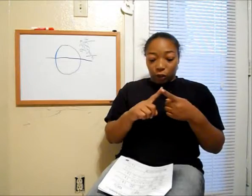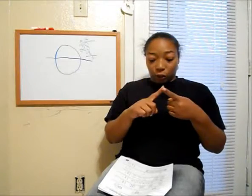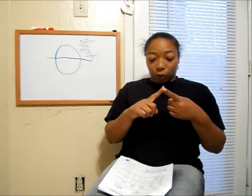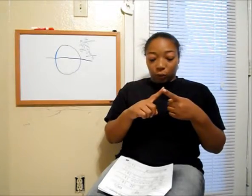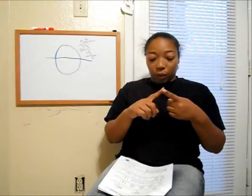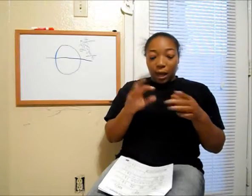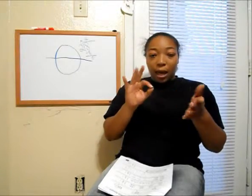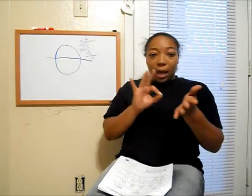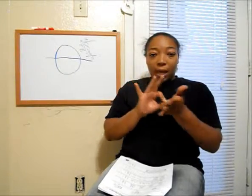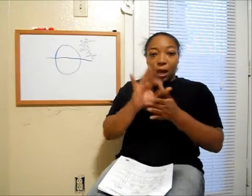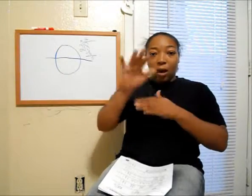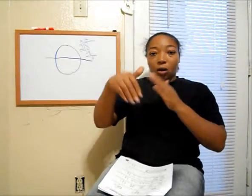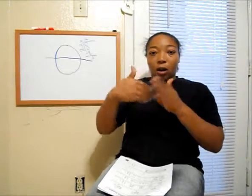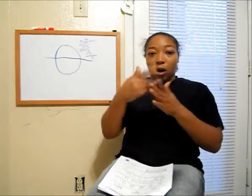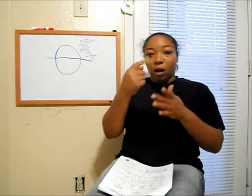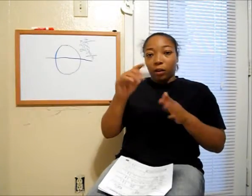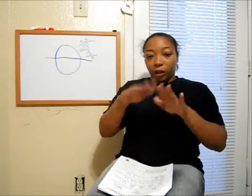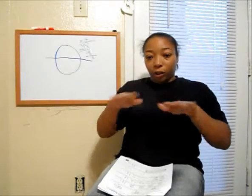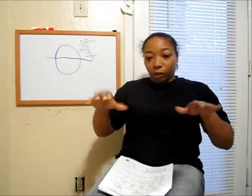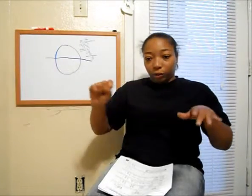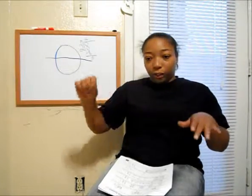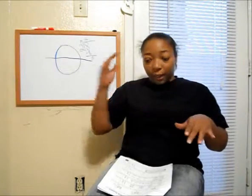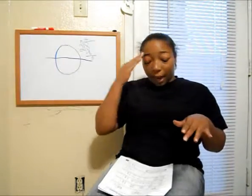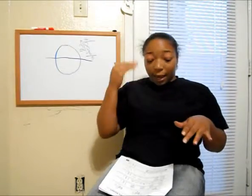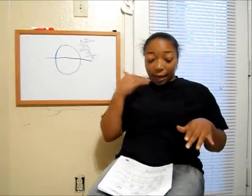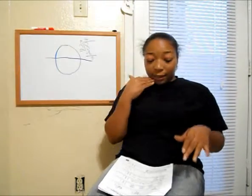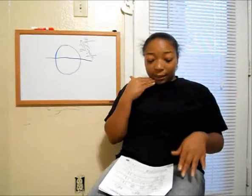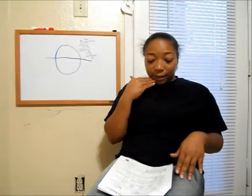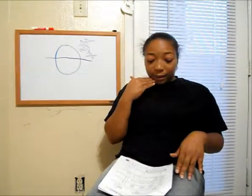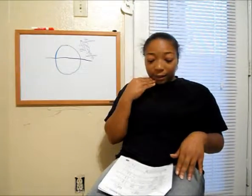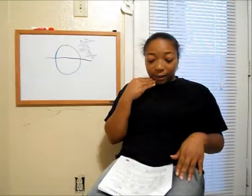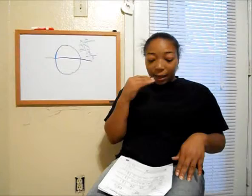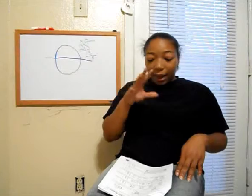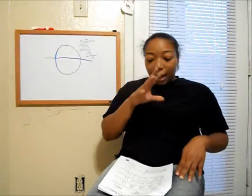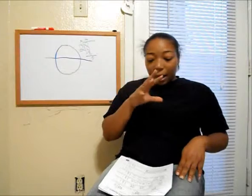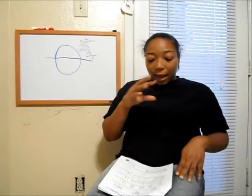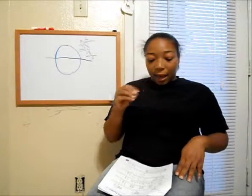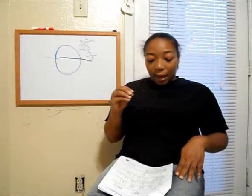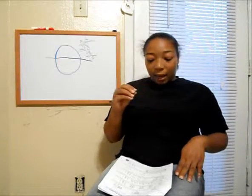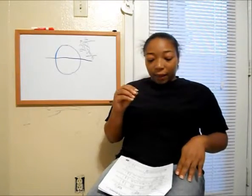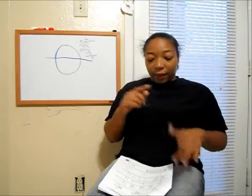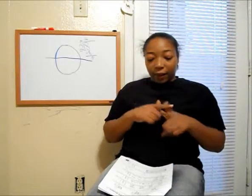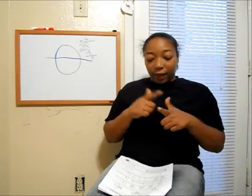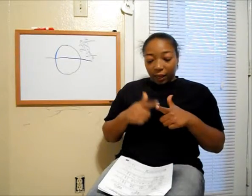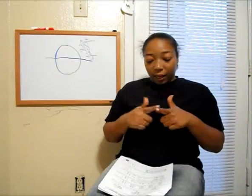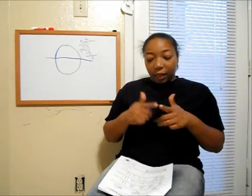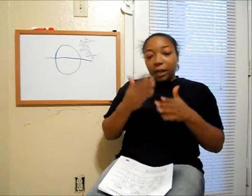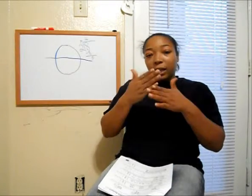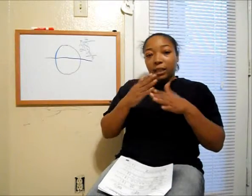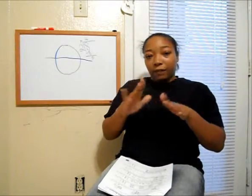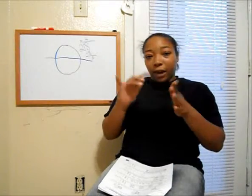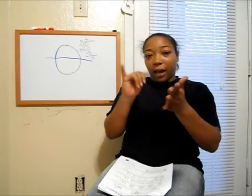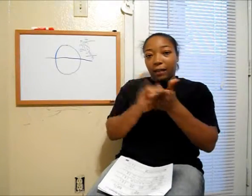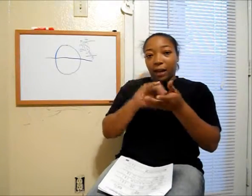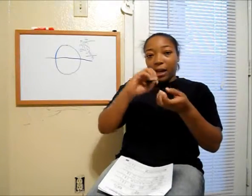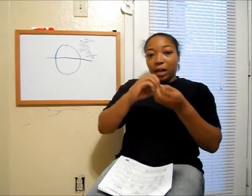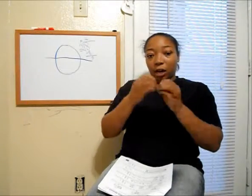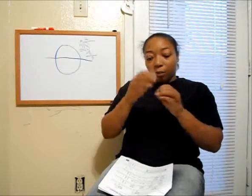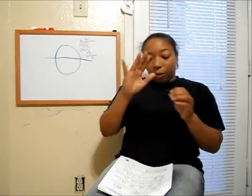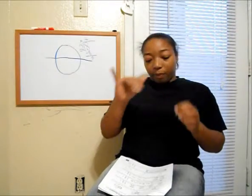to count all the children's heads and then divide that number